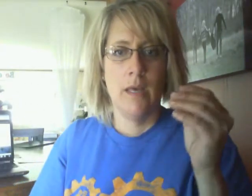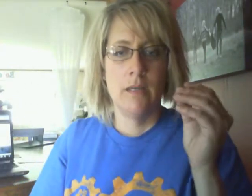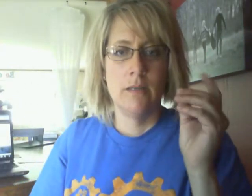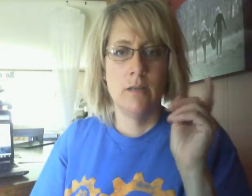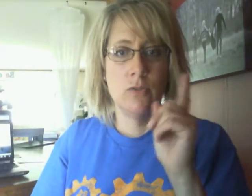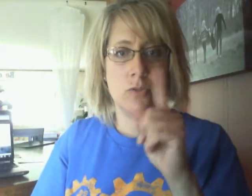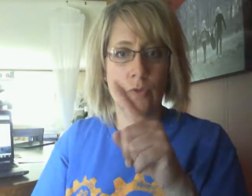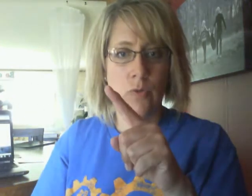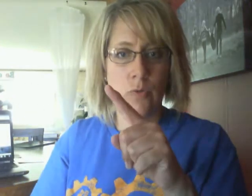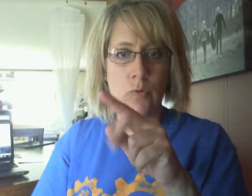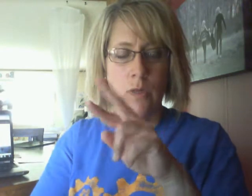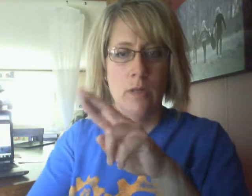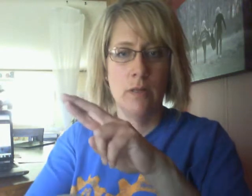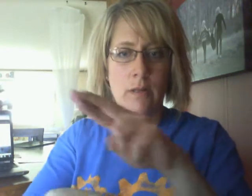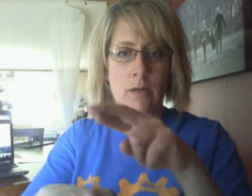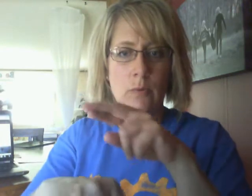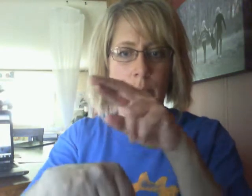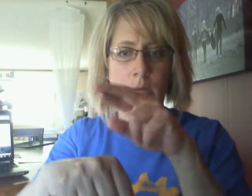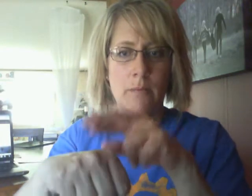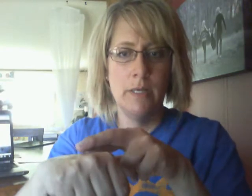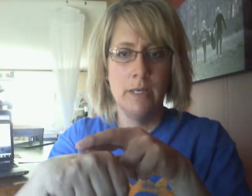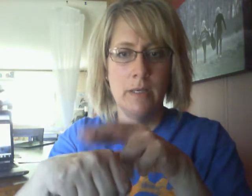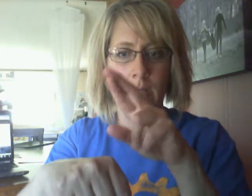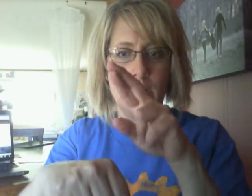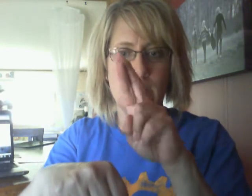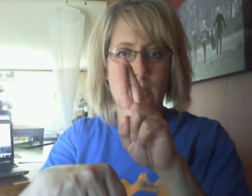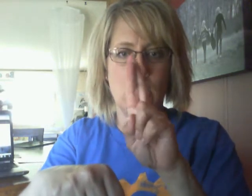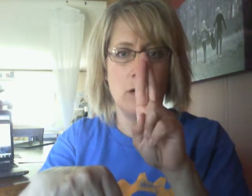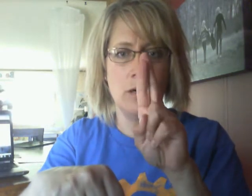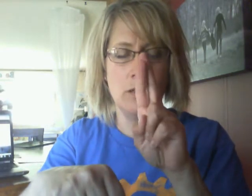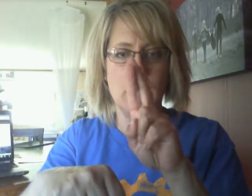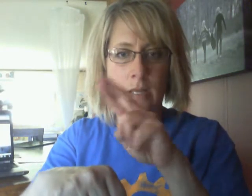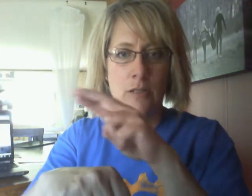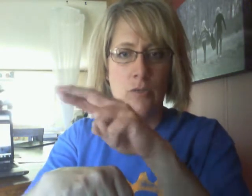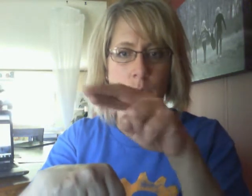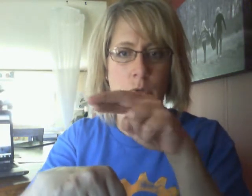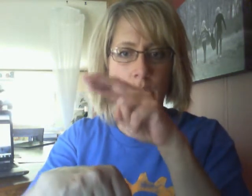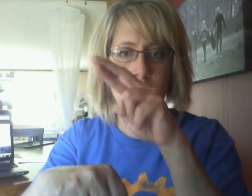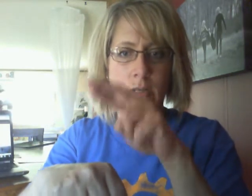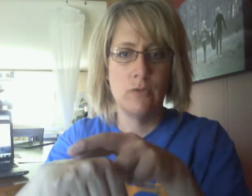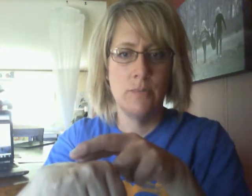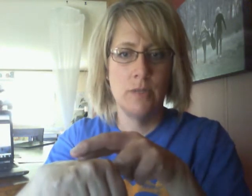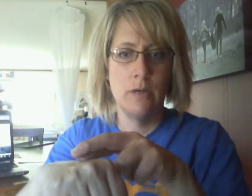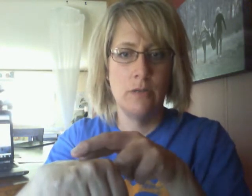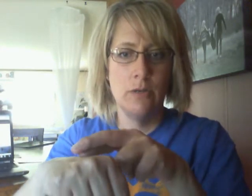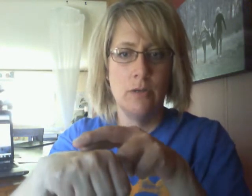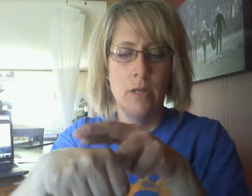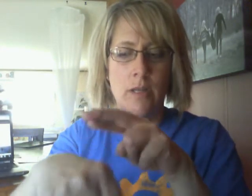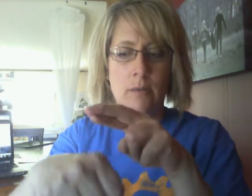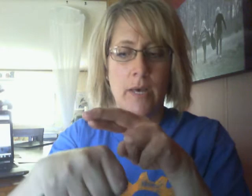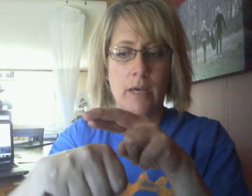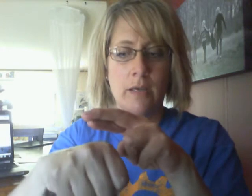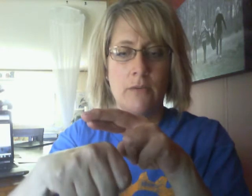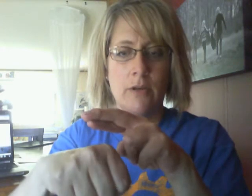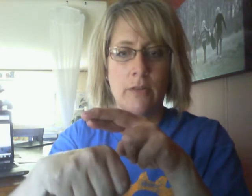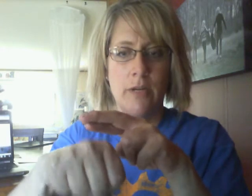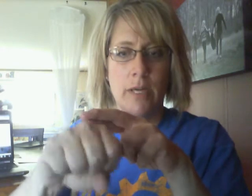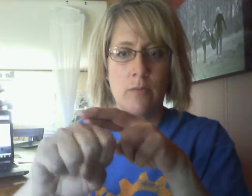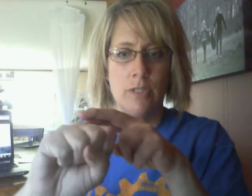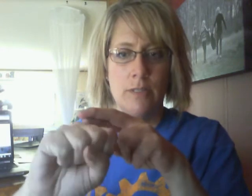and to the republic. It's an R and it swirls and drops on the back of your other hand, which is